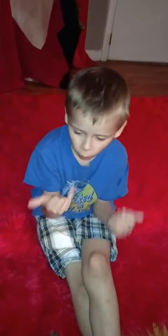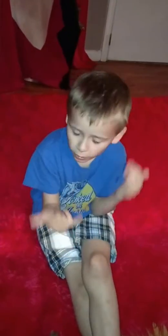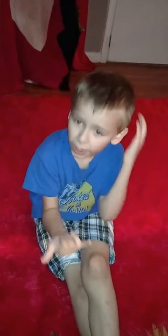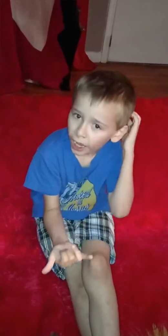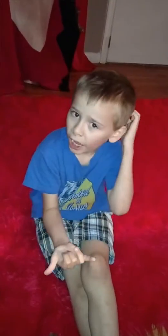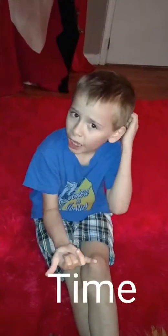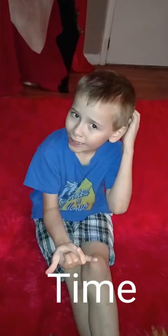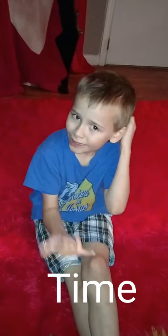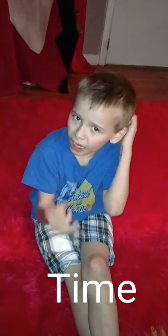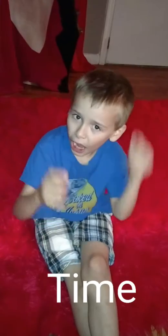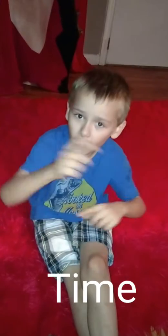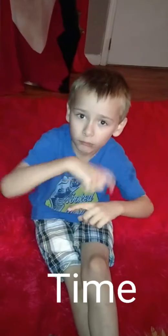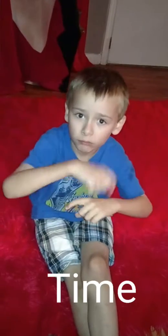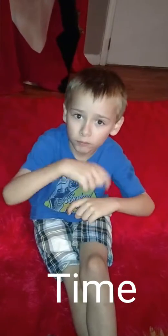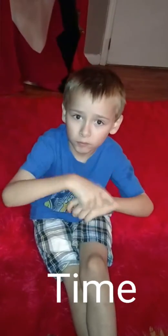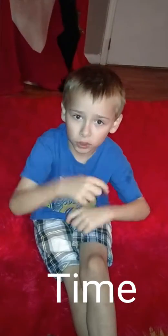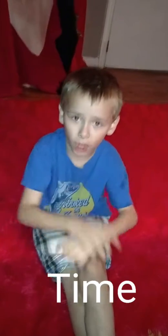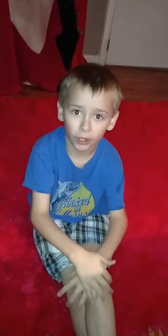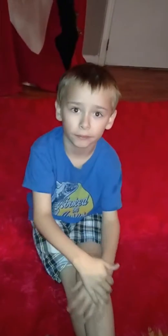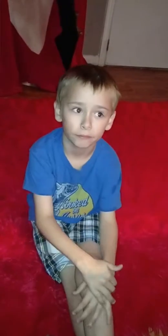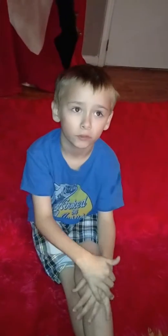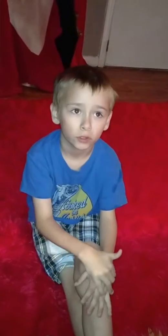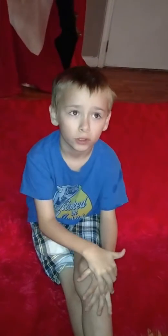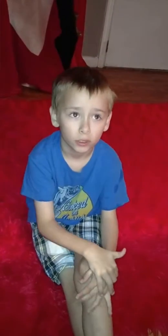time, sign umbrella,